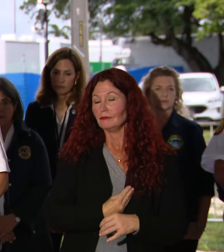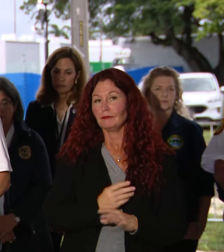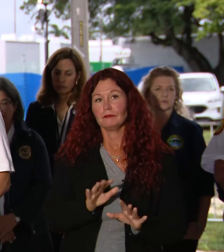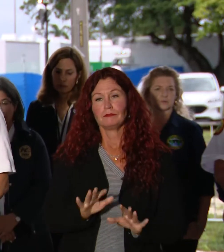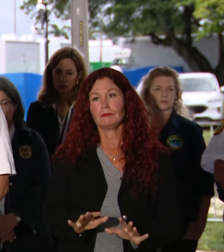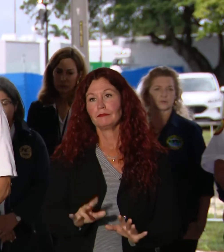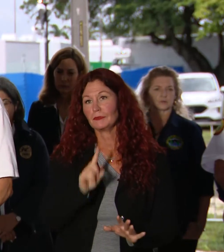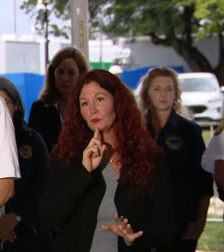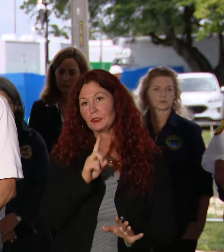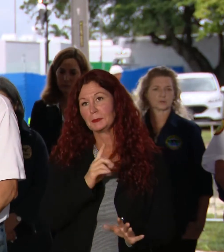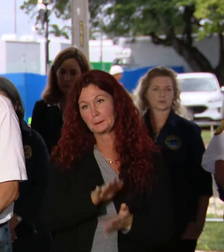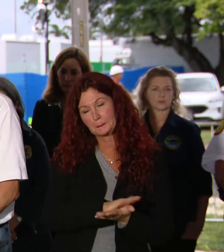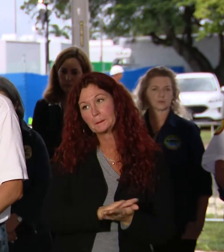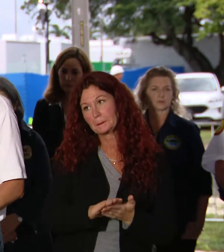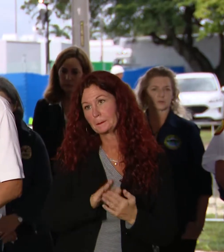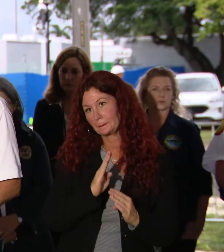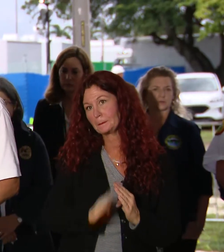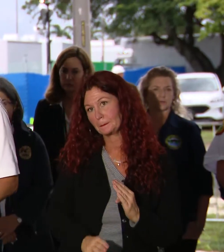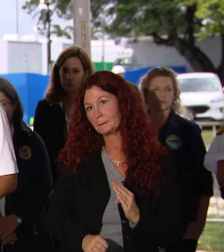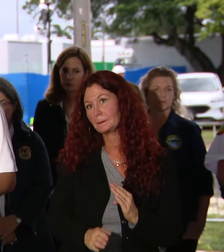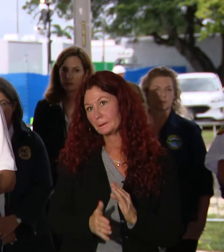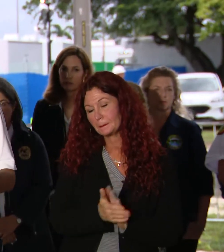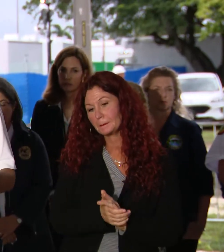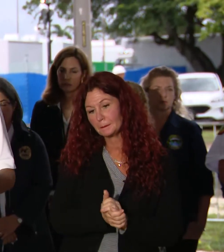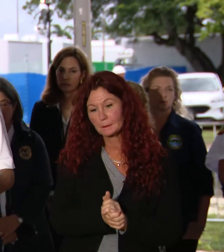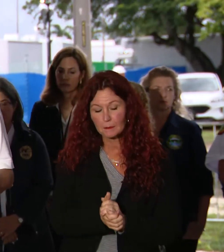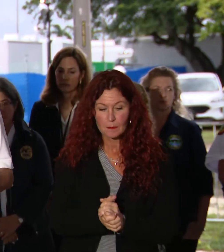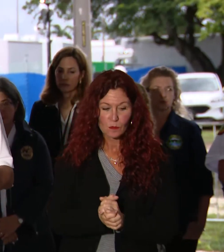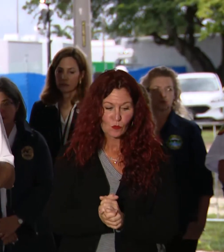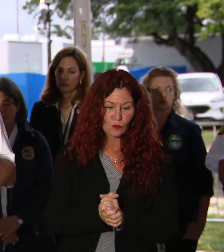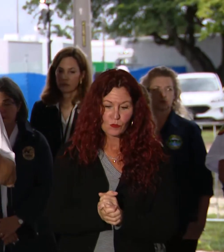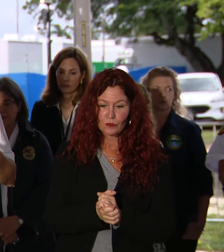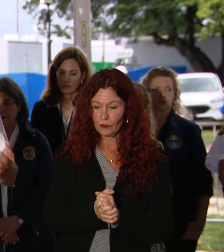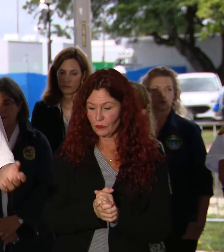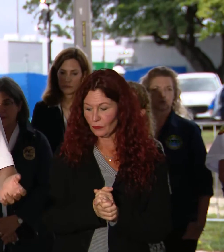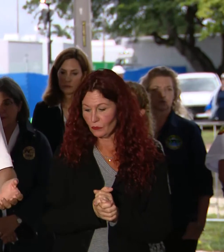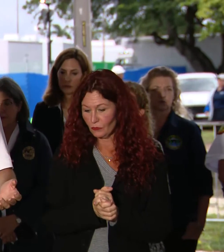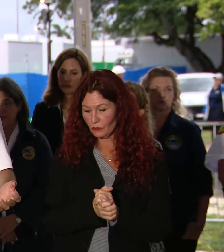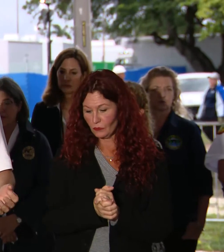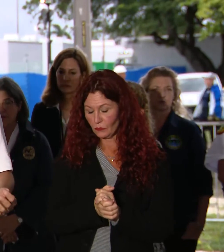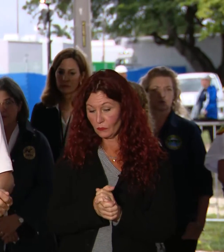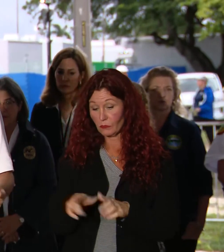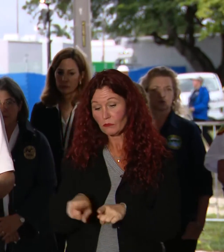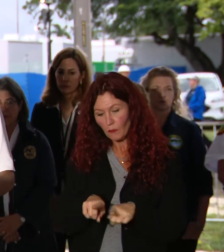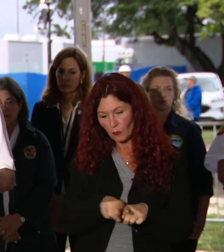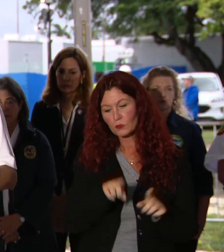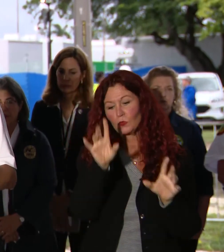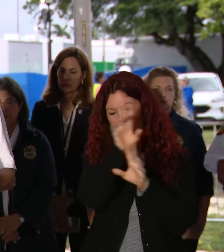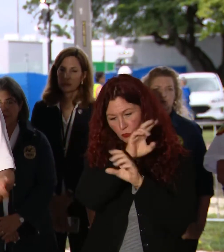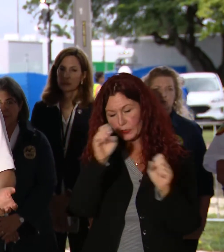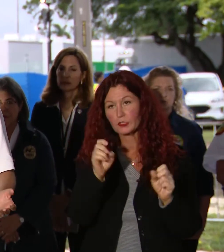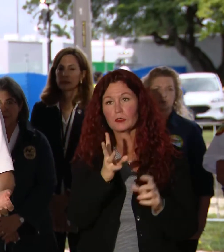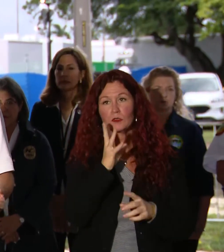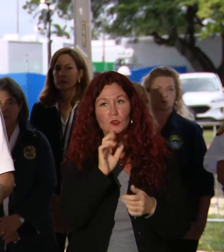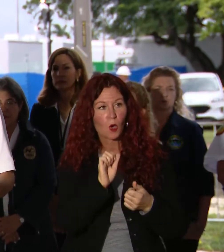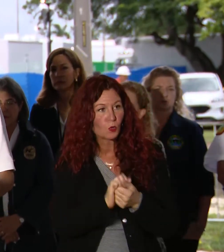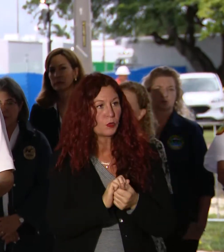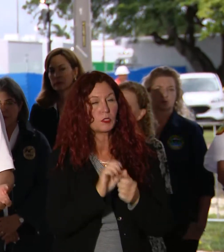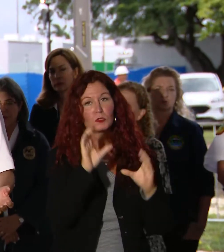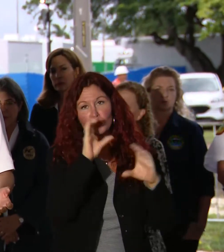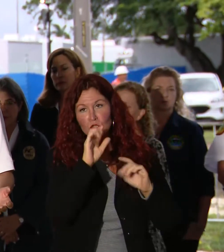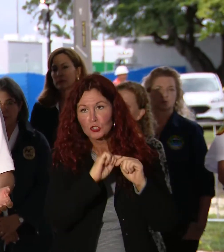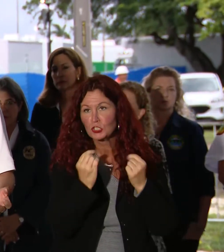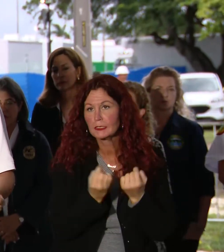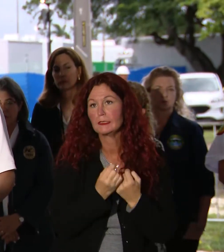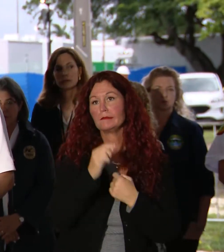nice bow. I was very happy to hear that. The president also greeted the first responders, gave them words of